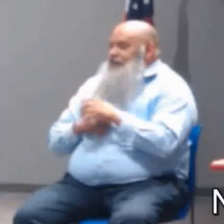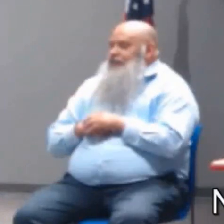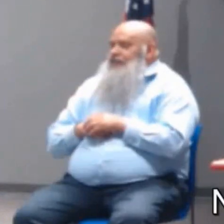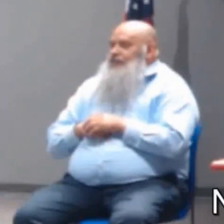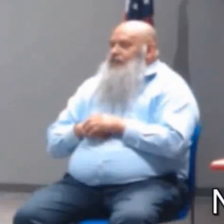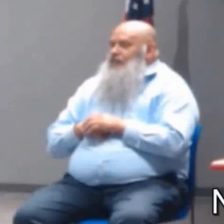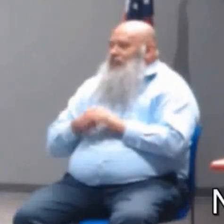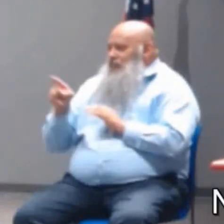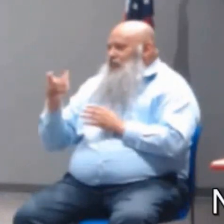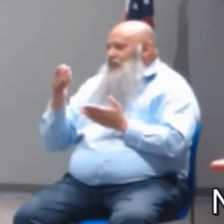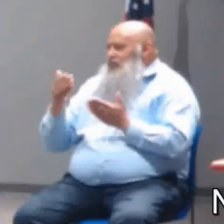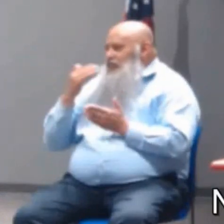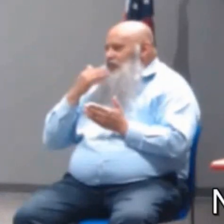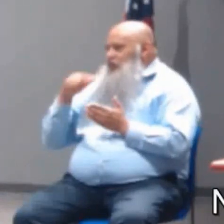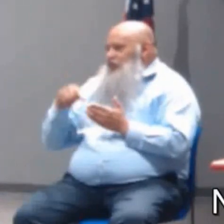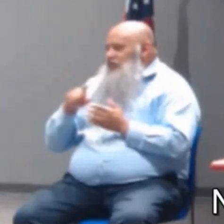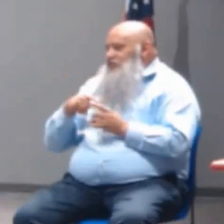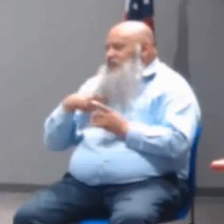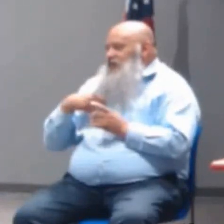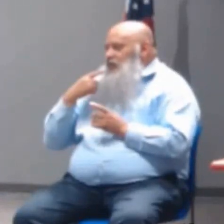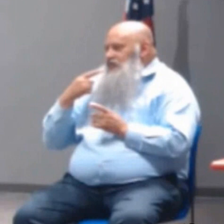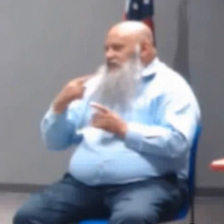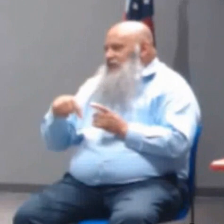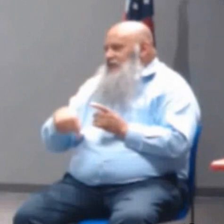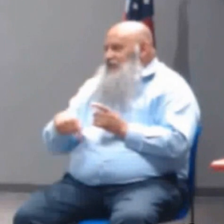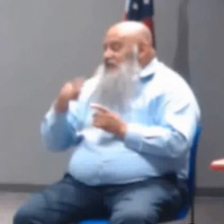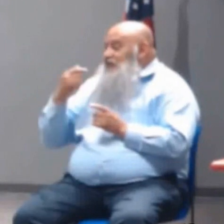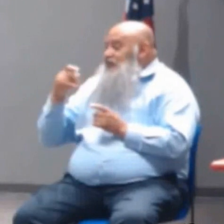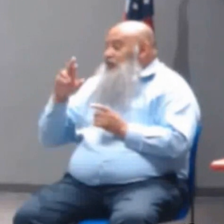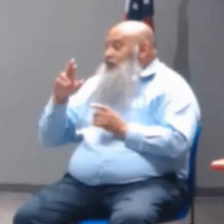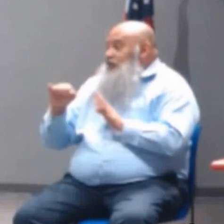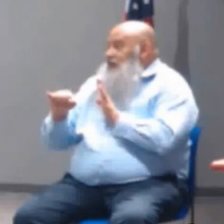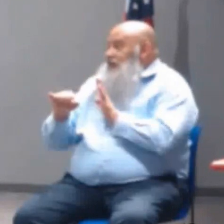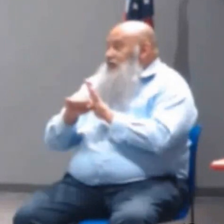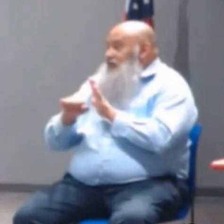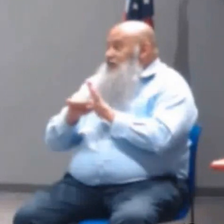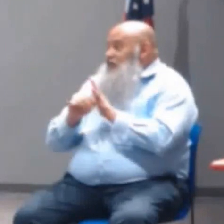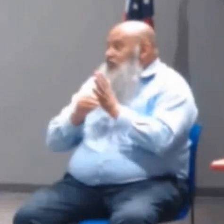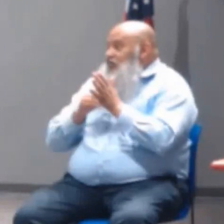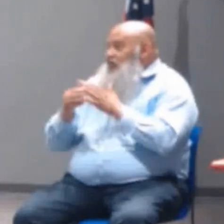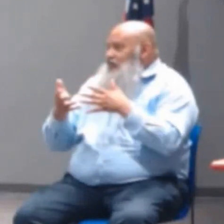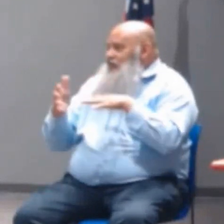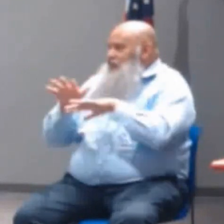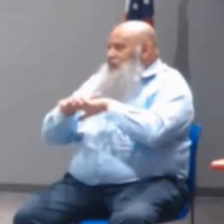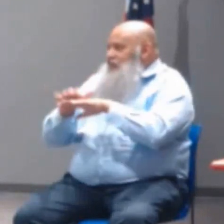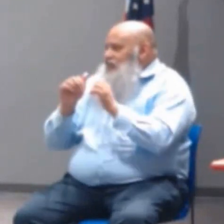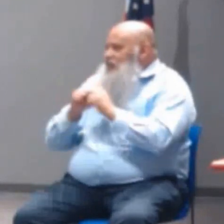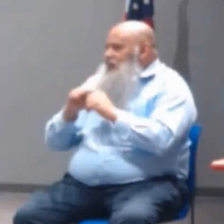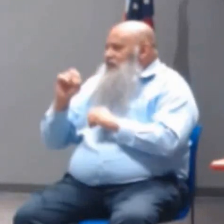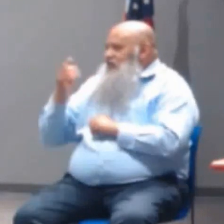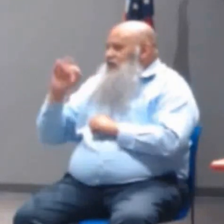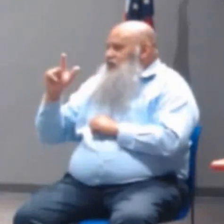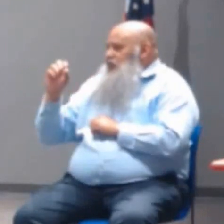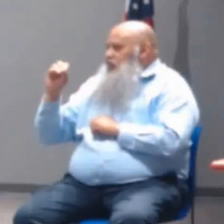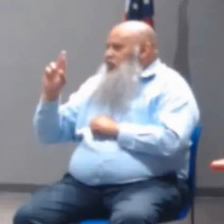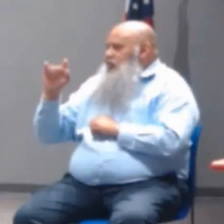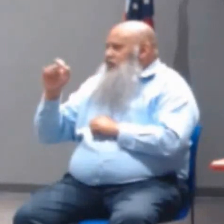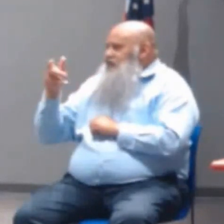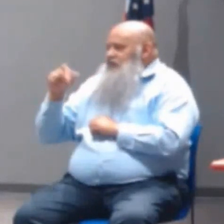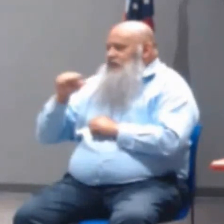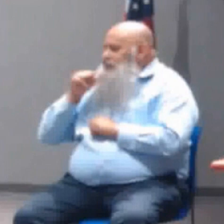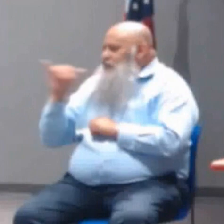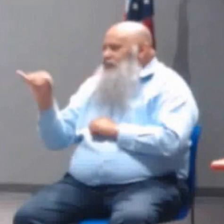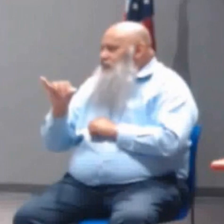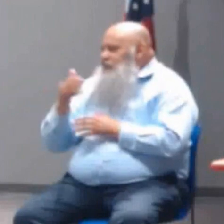Now, you probably already know this, but I'll just say it, that gender identity is often conflated with sexual orientation, and it's not the same.